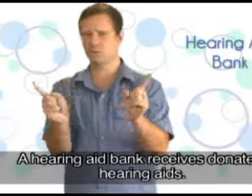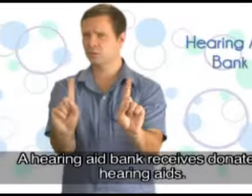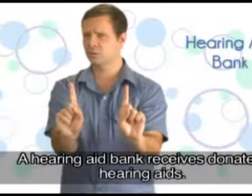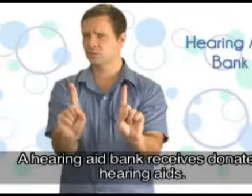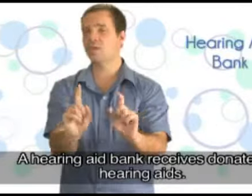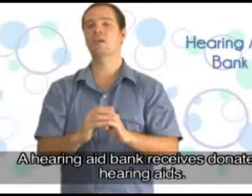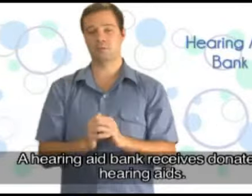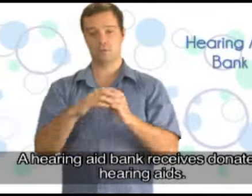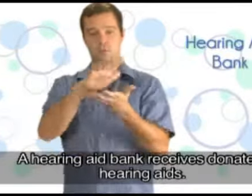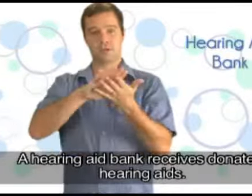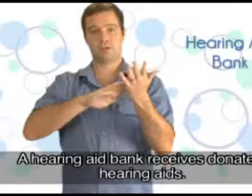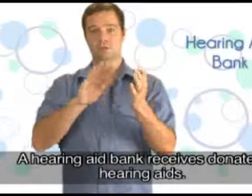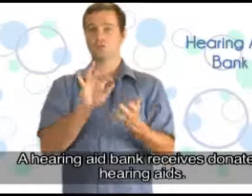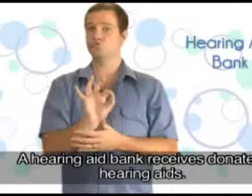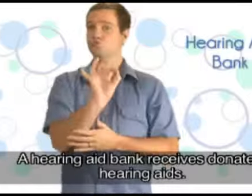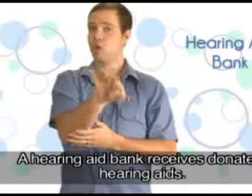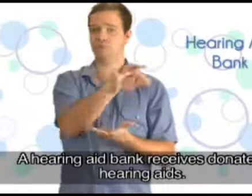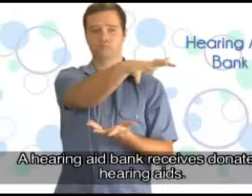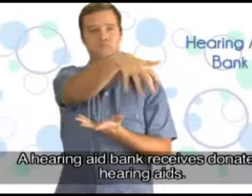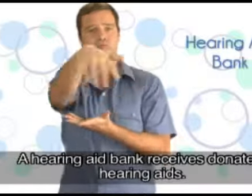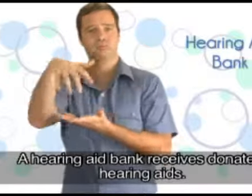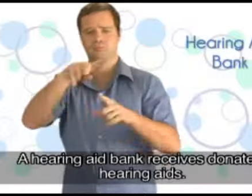A hearing aid bank receives donated hearing aids.